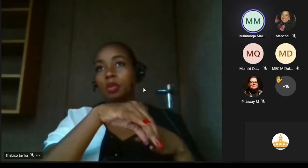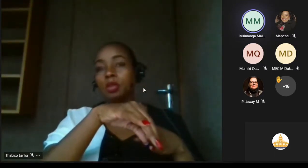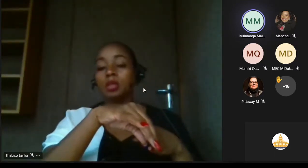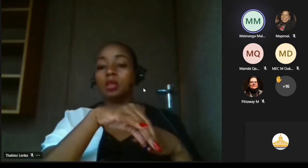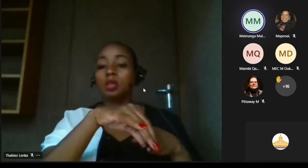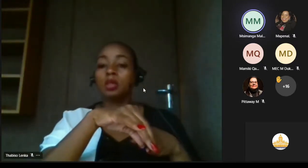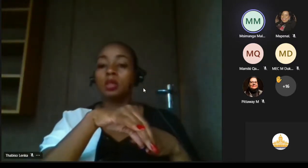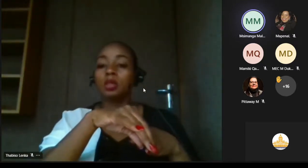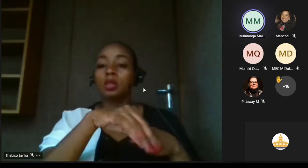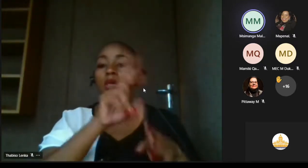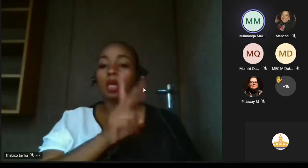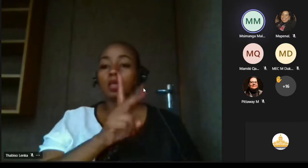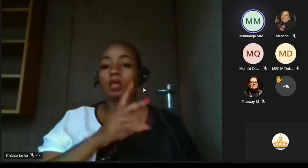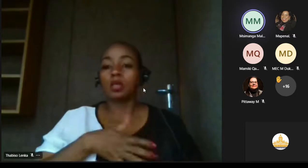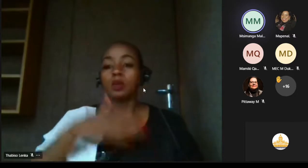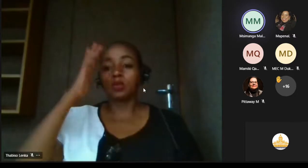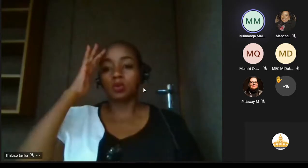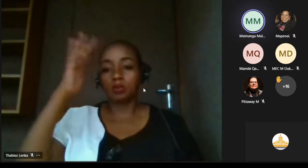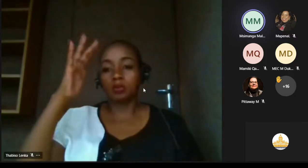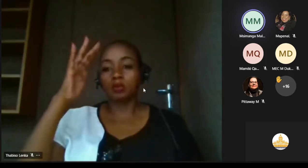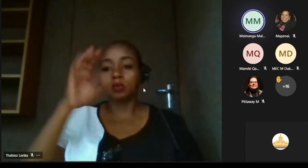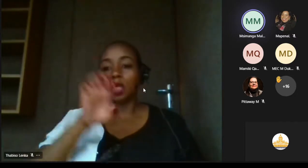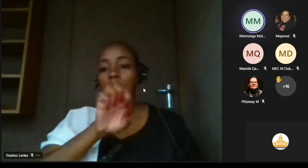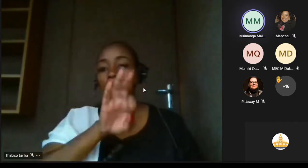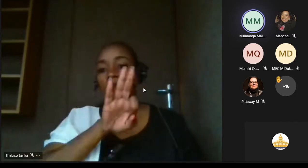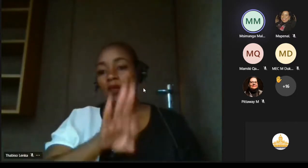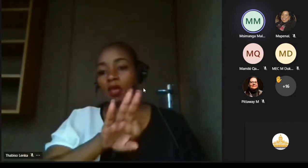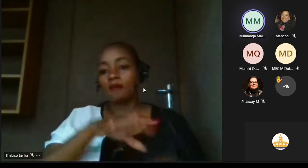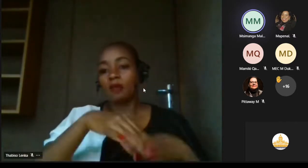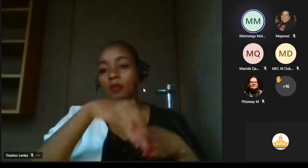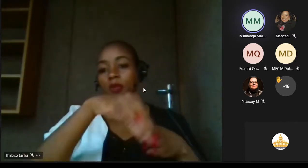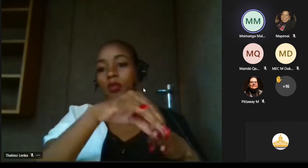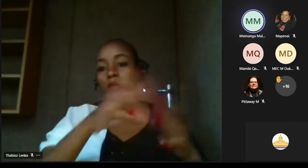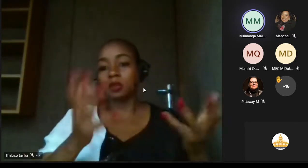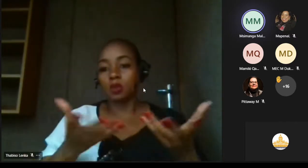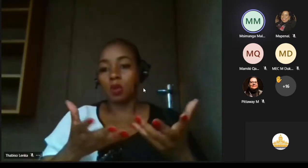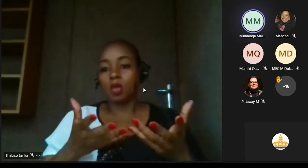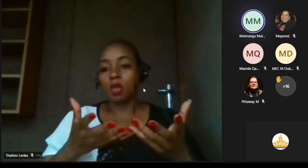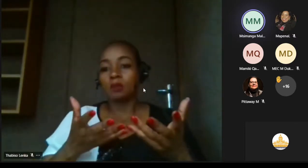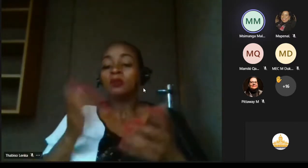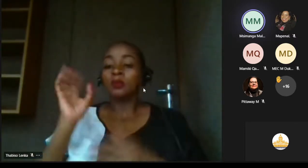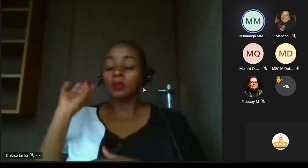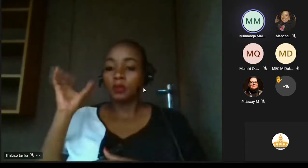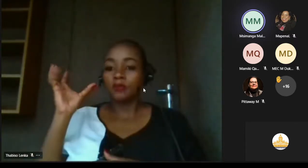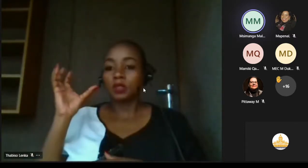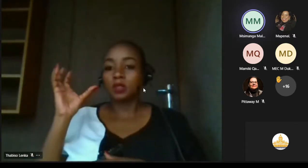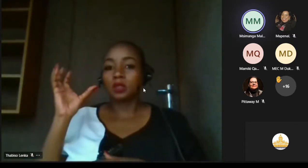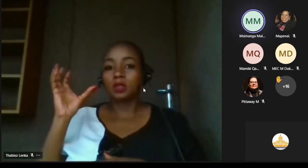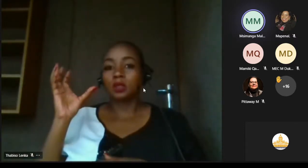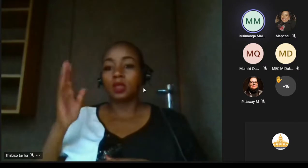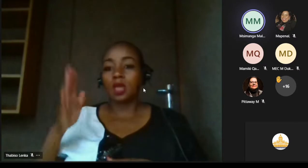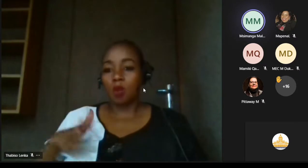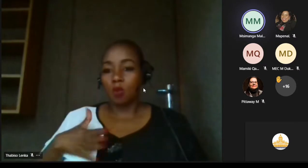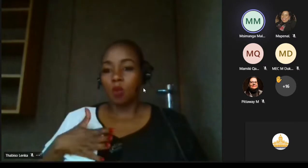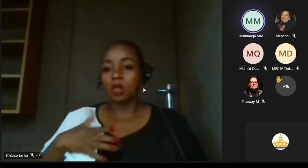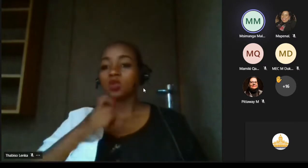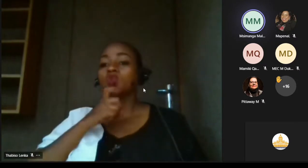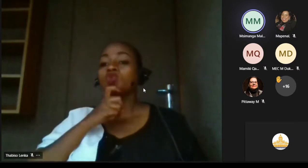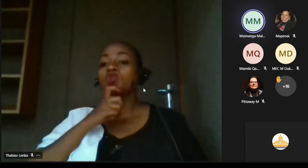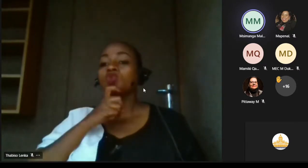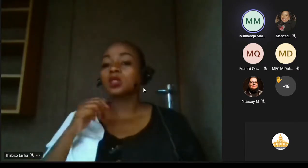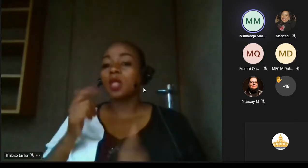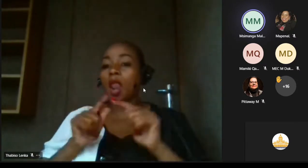Kidume disekweta pele ba EFF ka ra province ya Free State. Ka jeno le ke batla ke go tla ntle ka Sotho. E